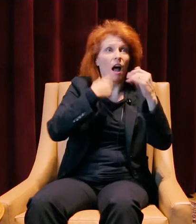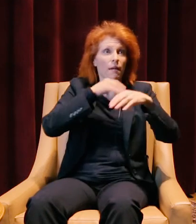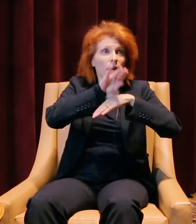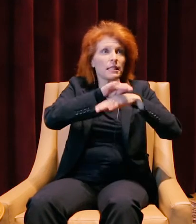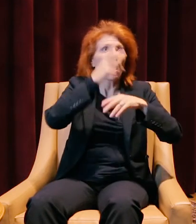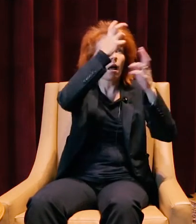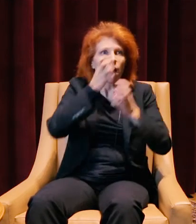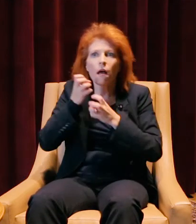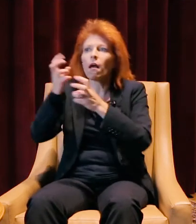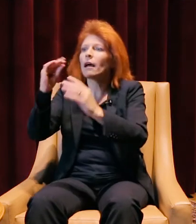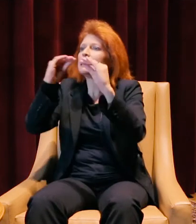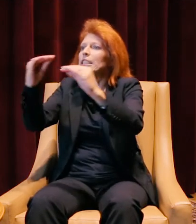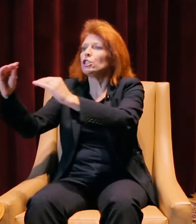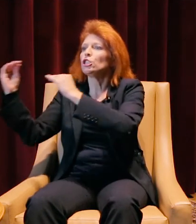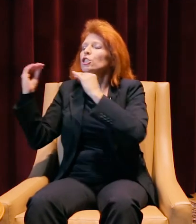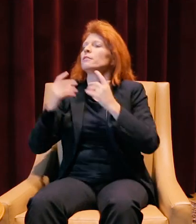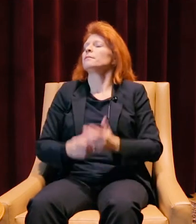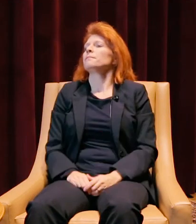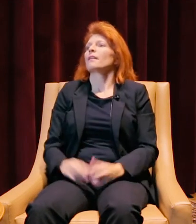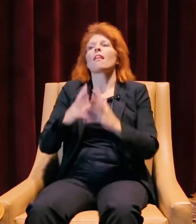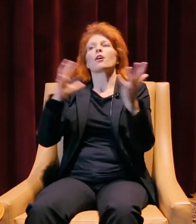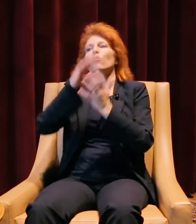advising. Lots to learn.